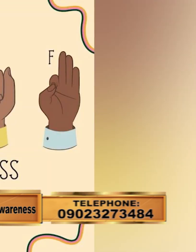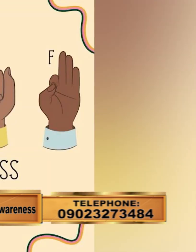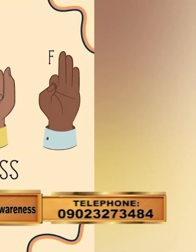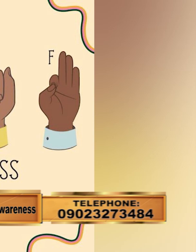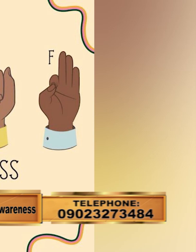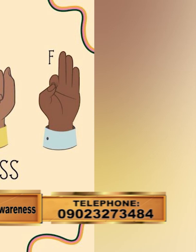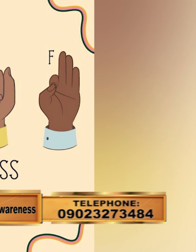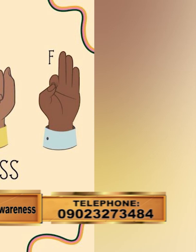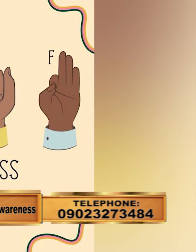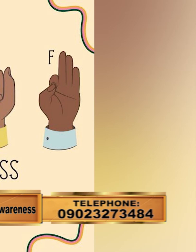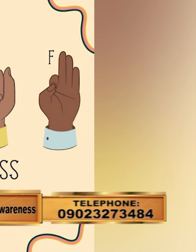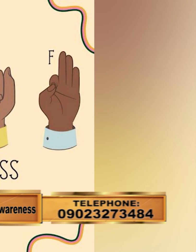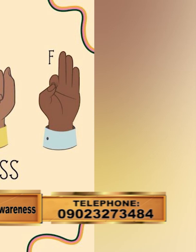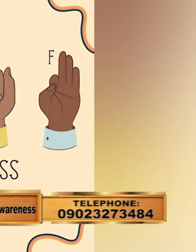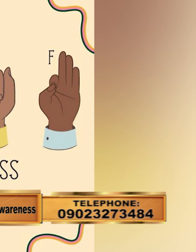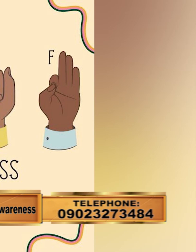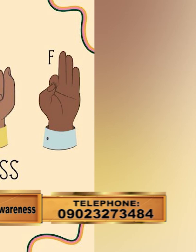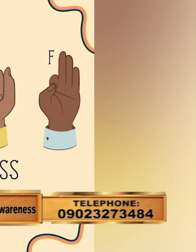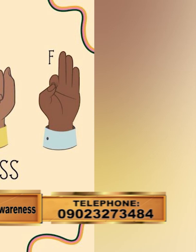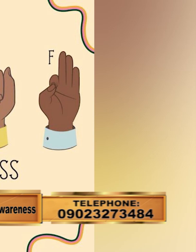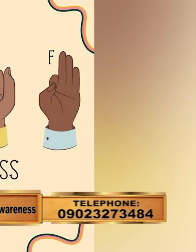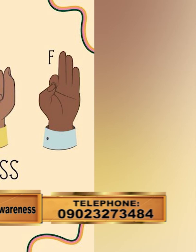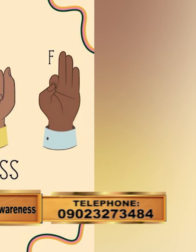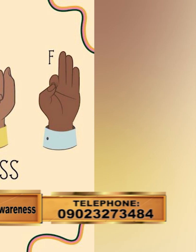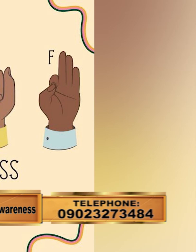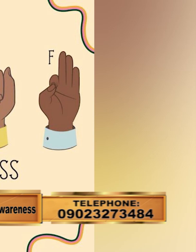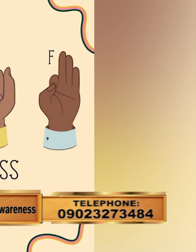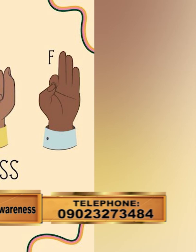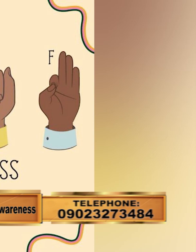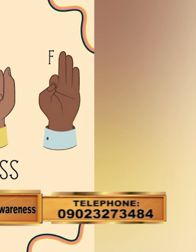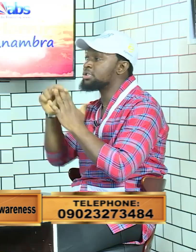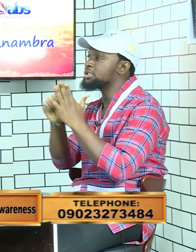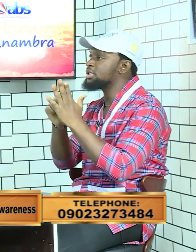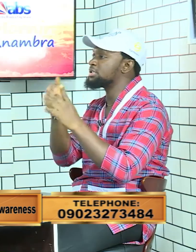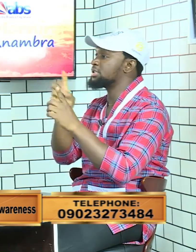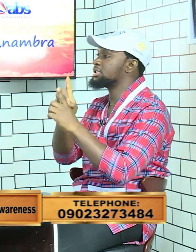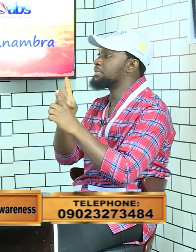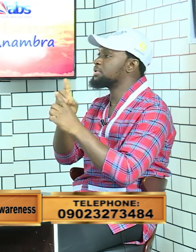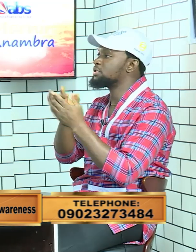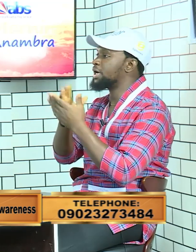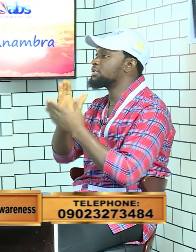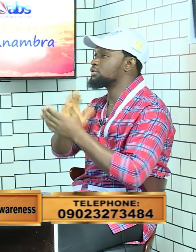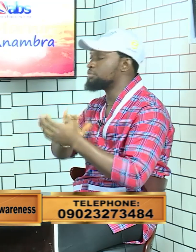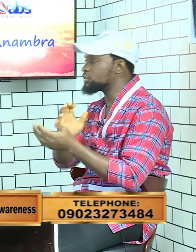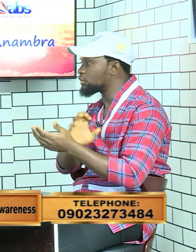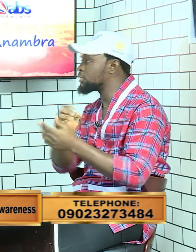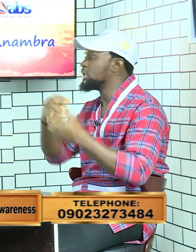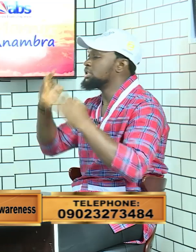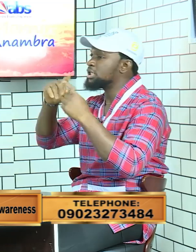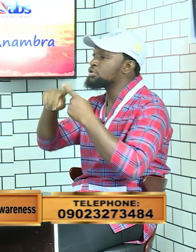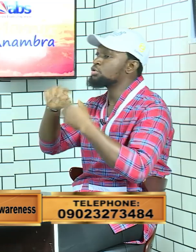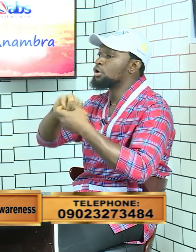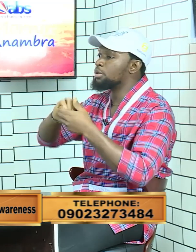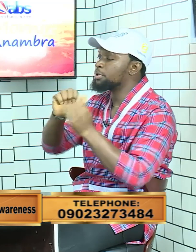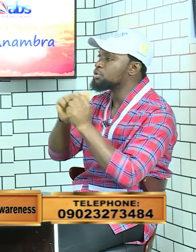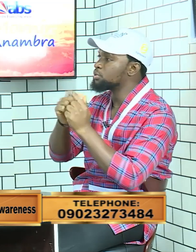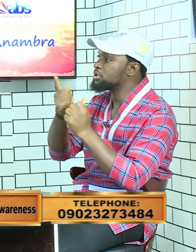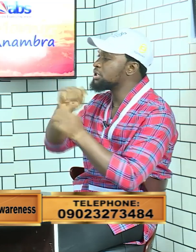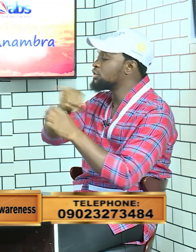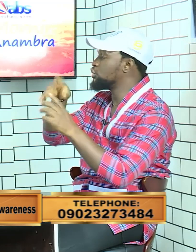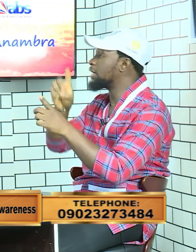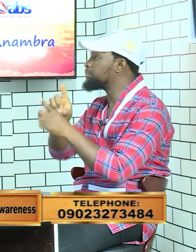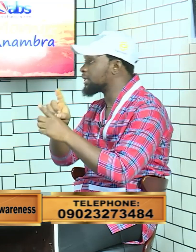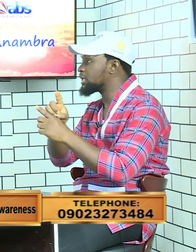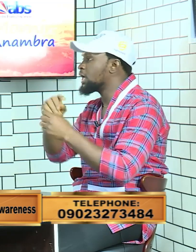of the decision making. That's why we decided to collaborate with the Anambra State Disability Rights Commission, decided to collaborate with